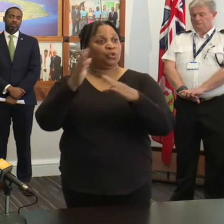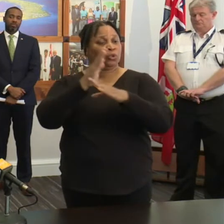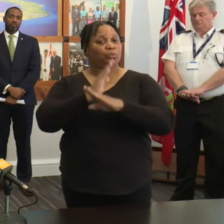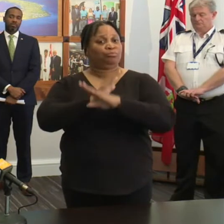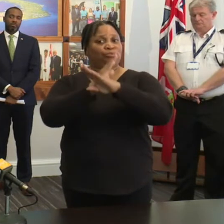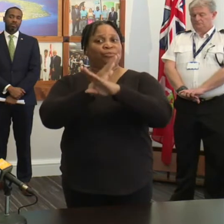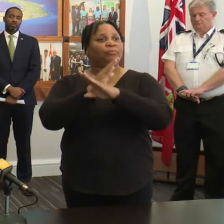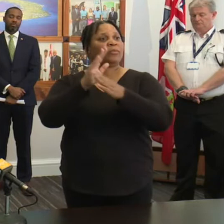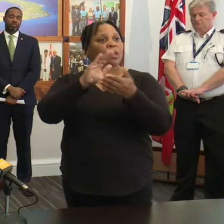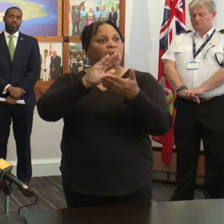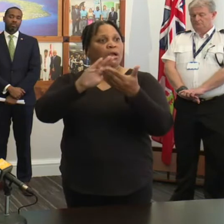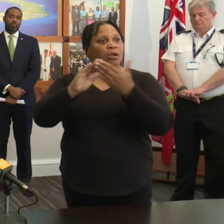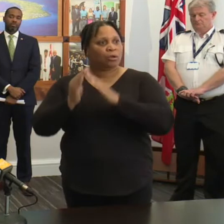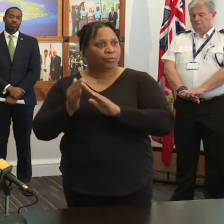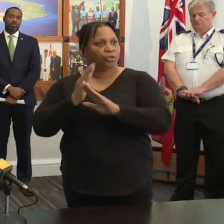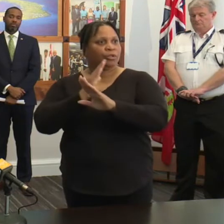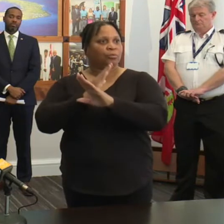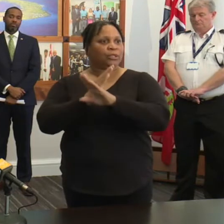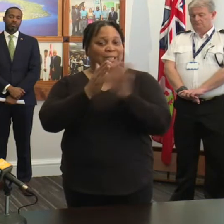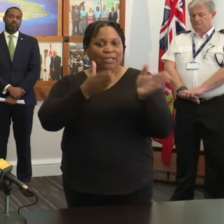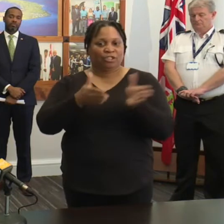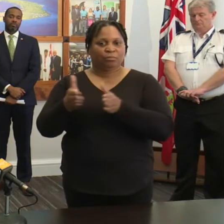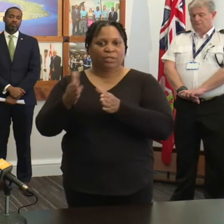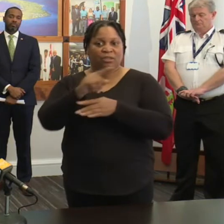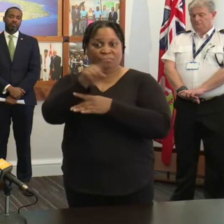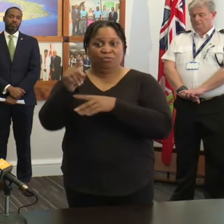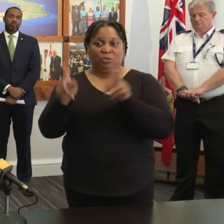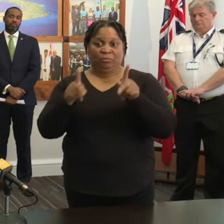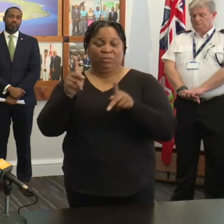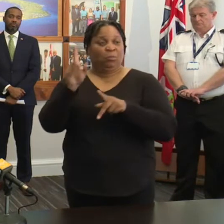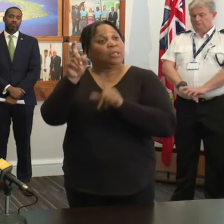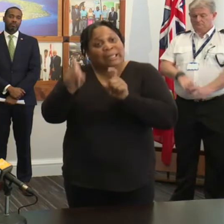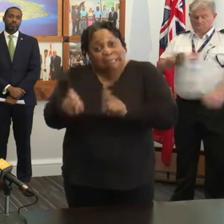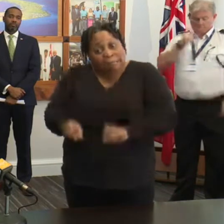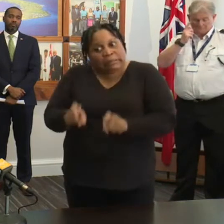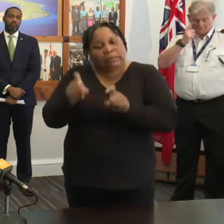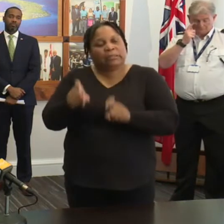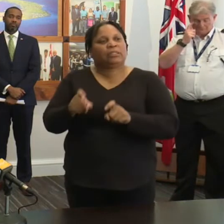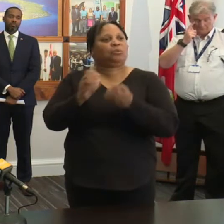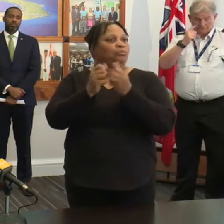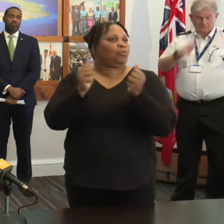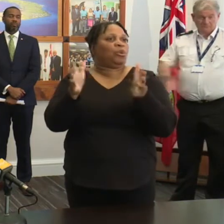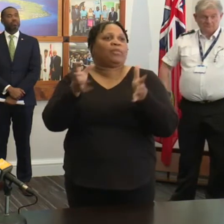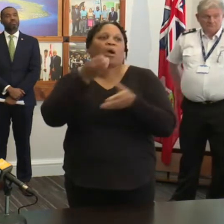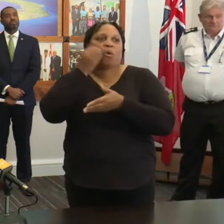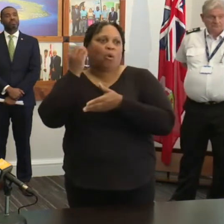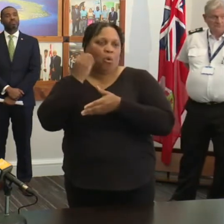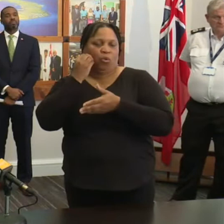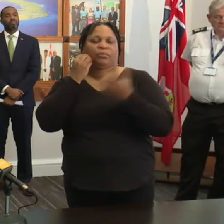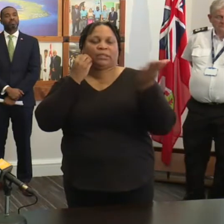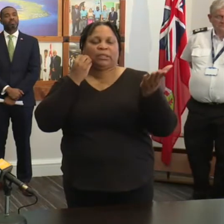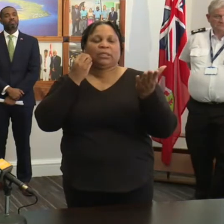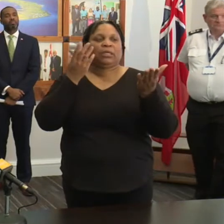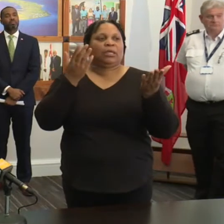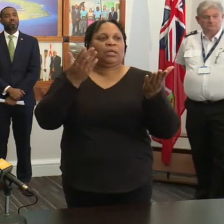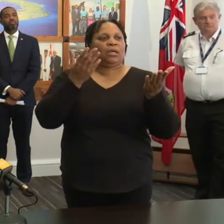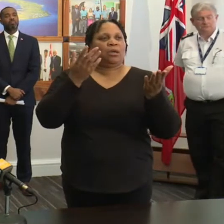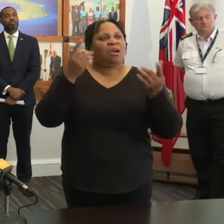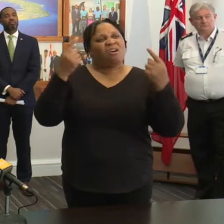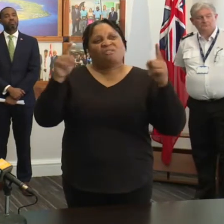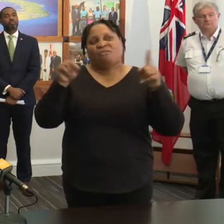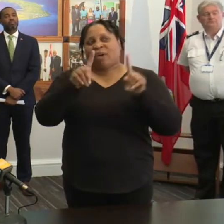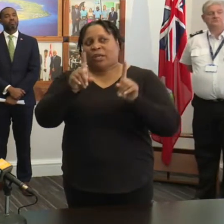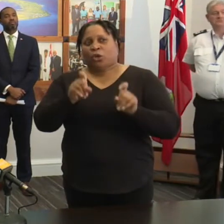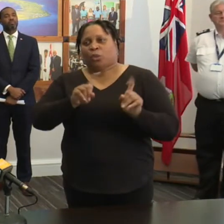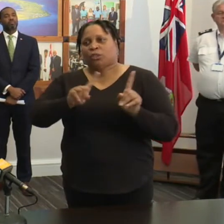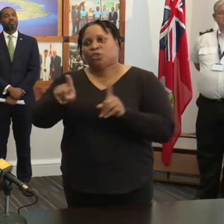plan for members of our vulnerable members in our community. Just one final question about the going